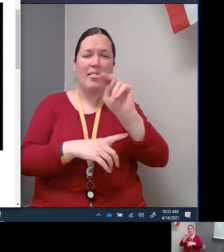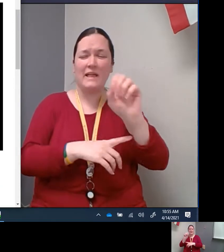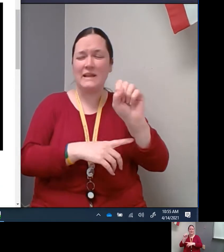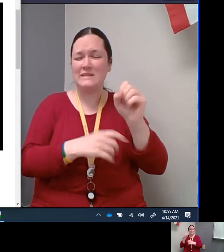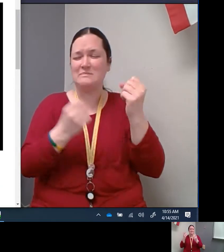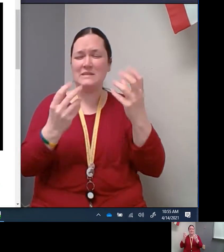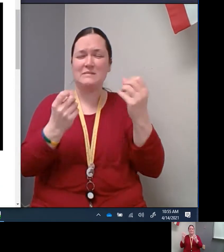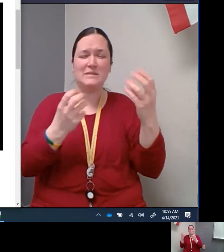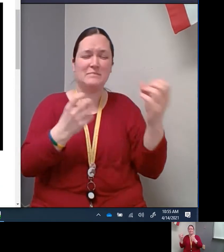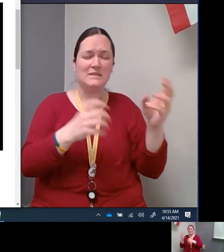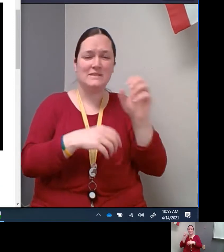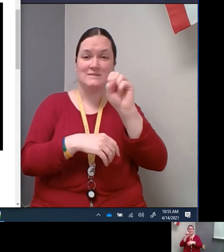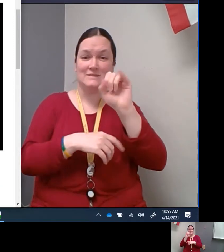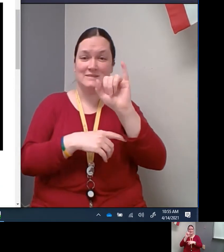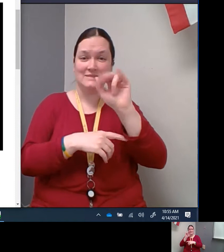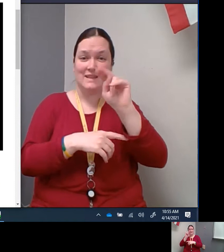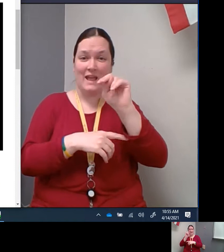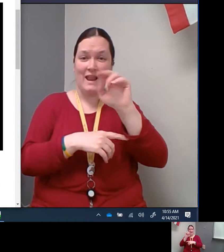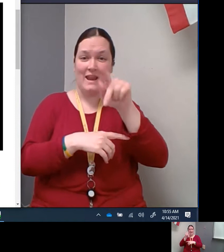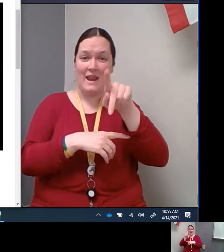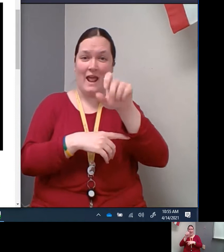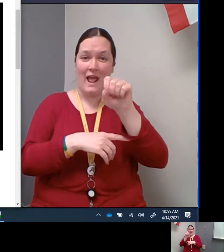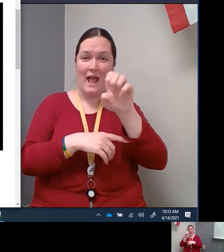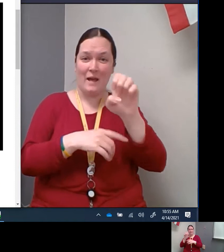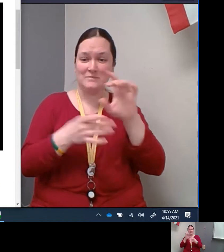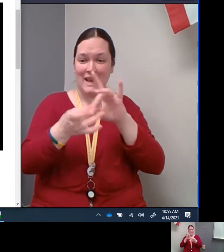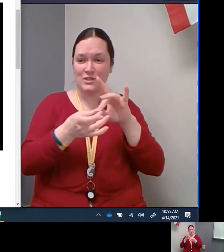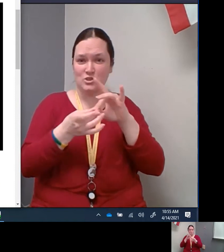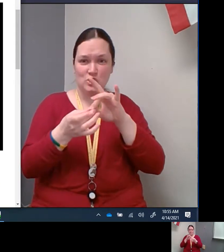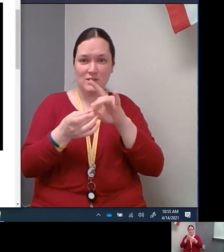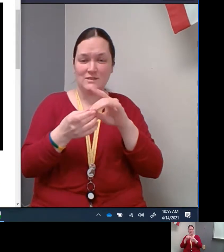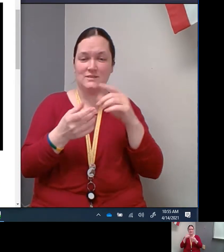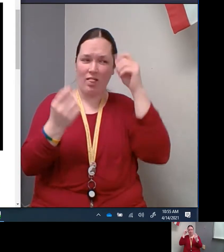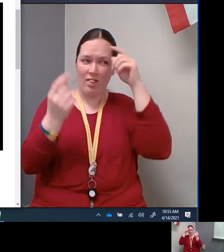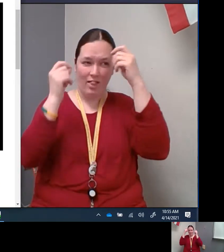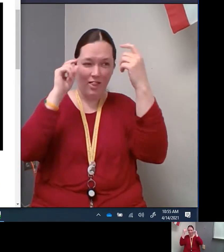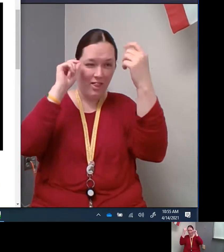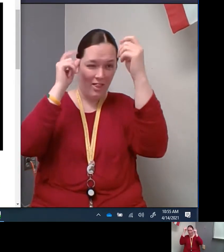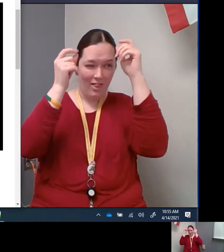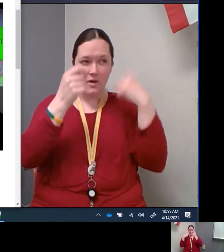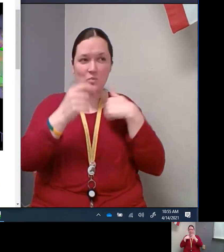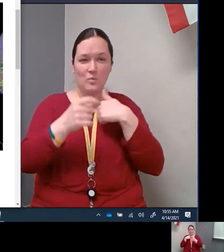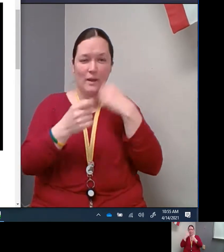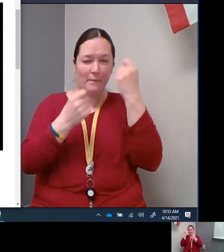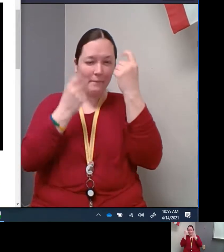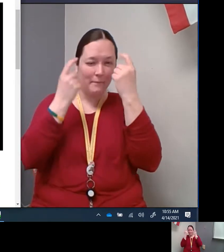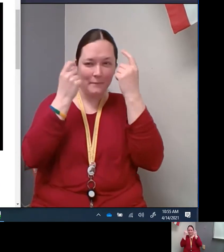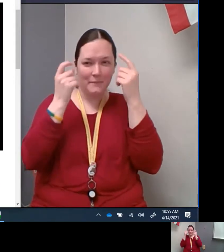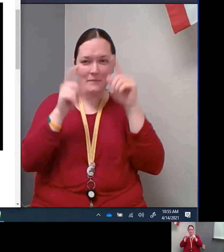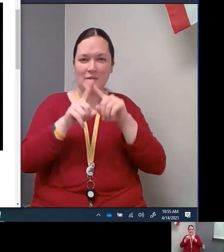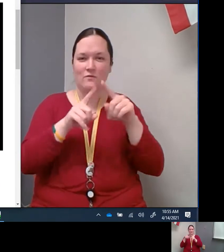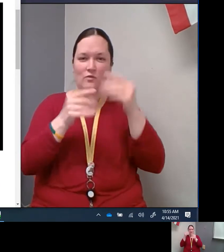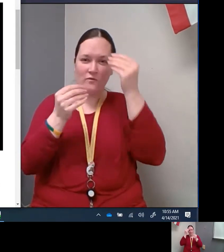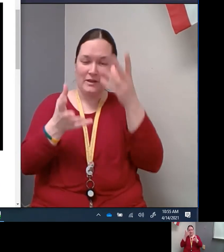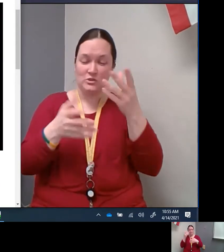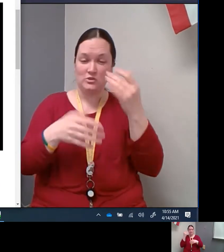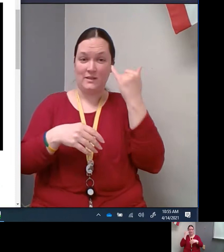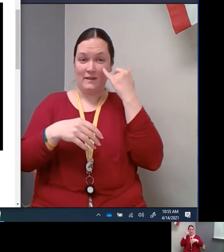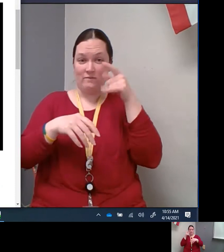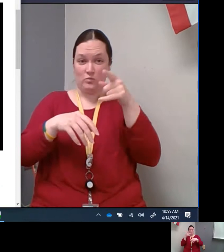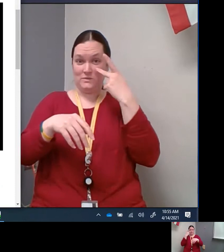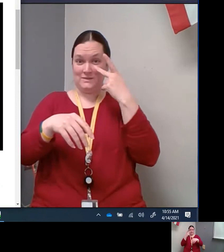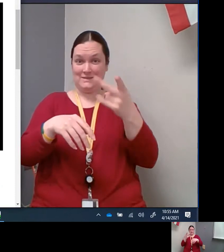of synapses or connections between these neurons. And that's where we're making sense of information as it comes in. Now, if you were to